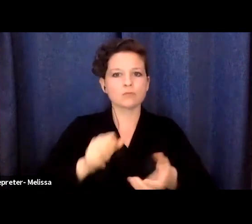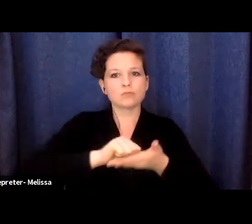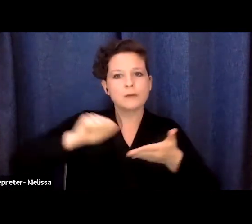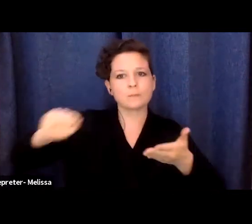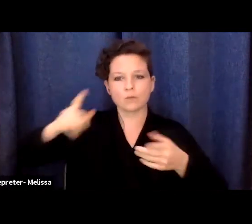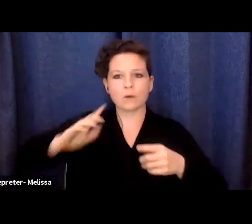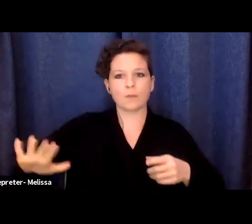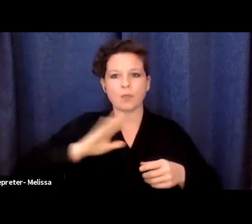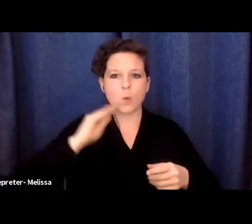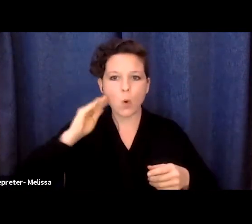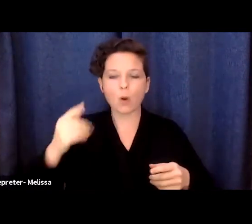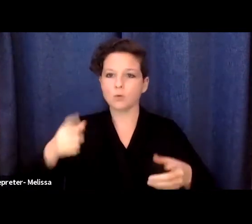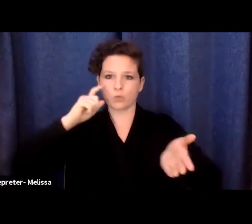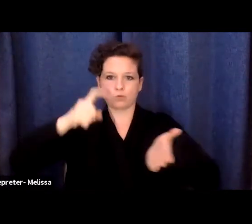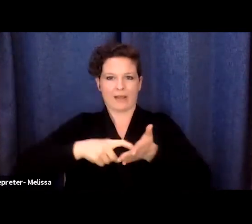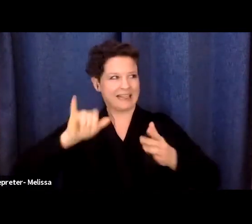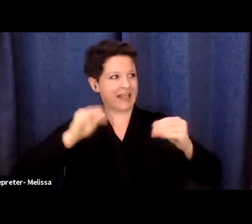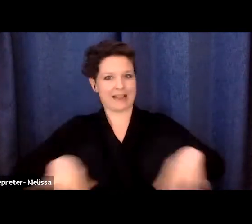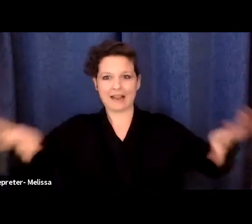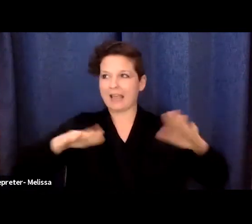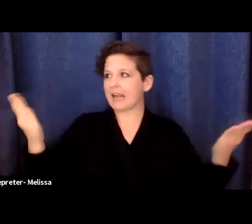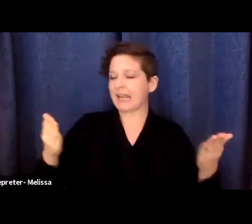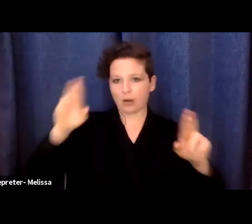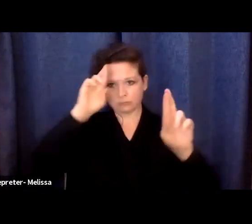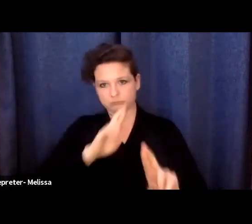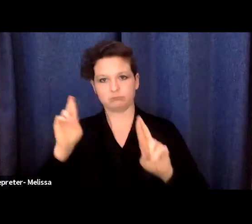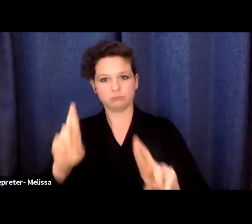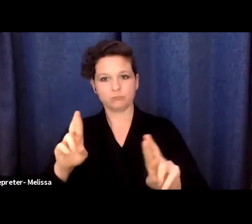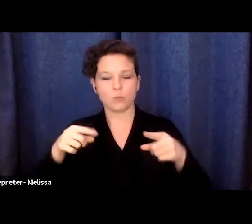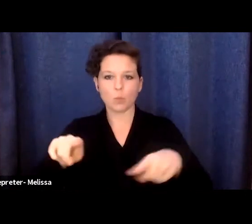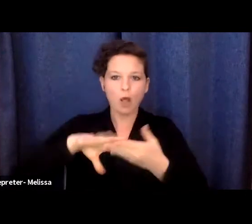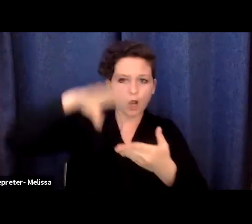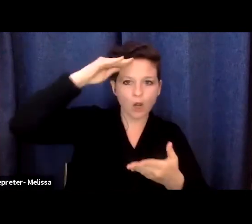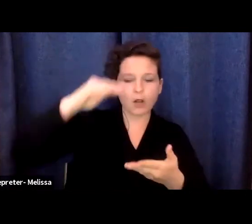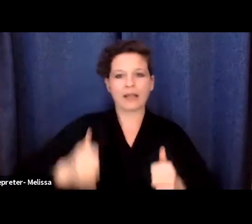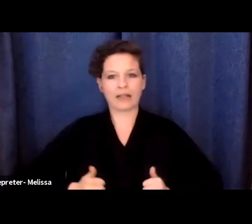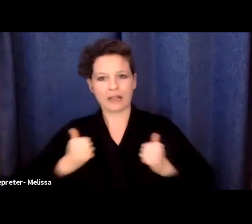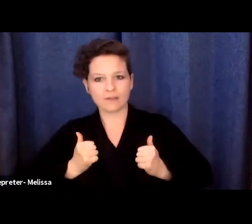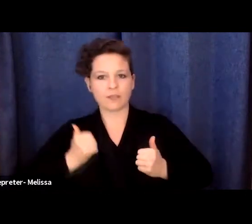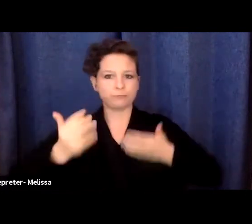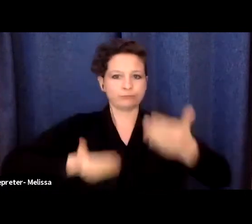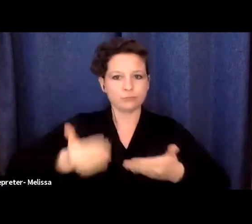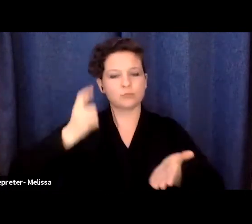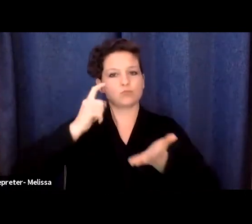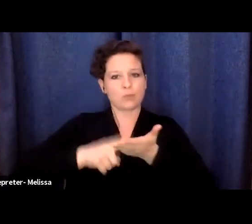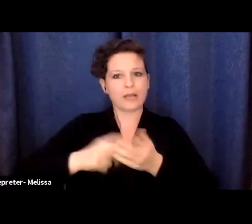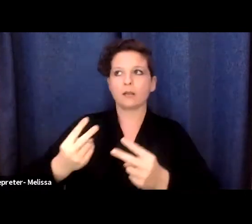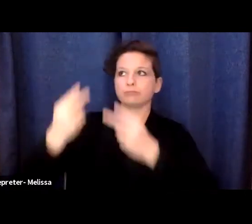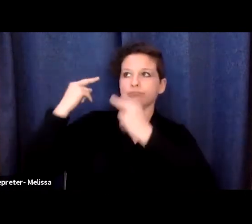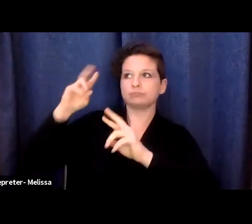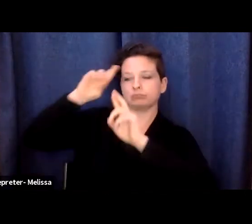live, work, study, and benefit from this land. I also want to take a moment to thank the